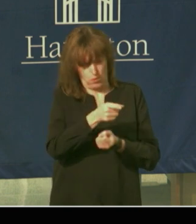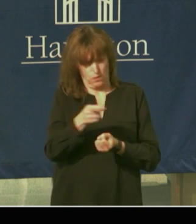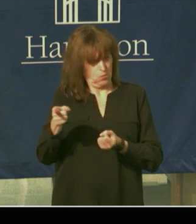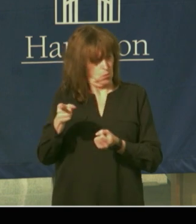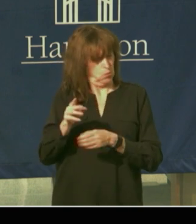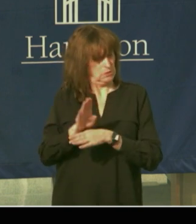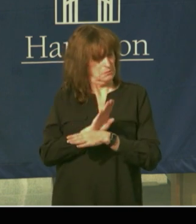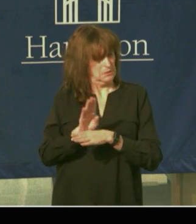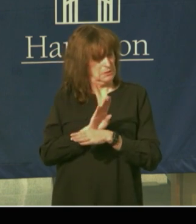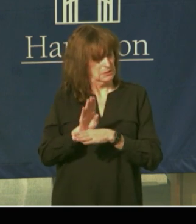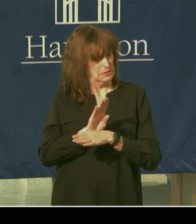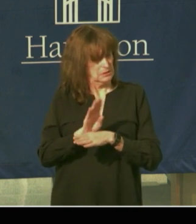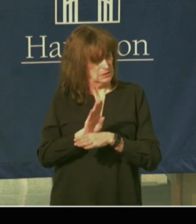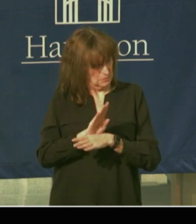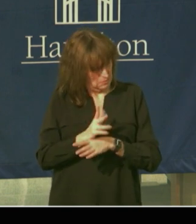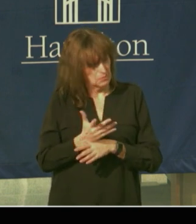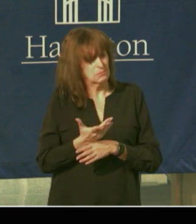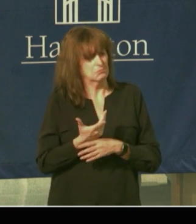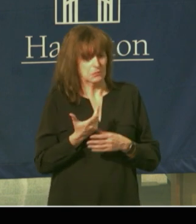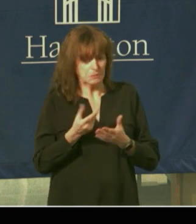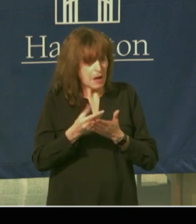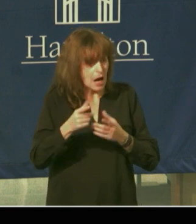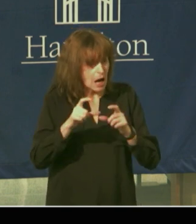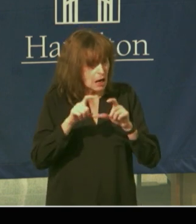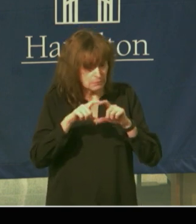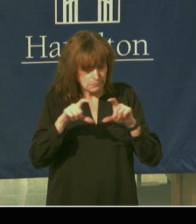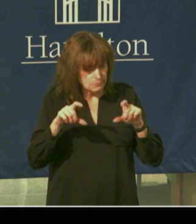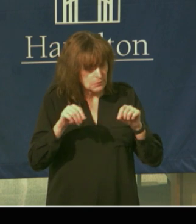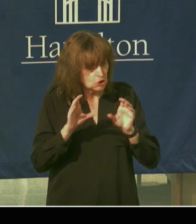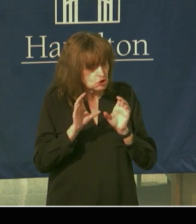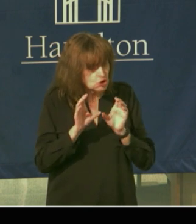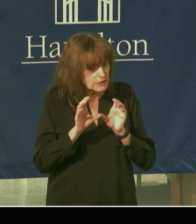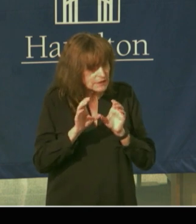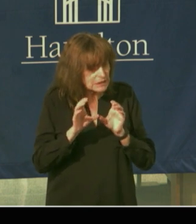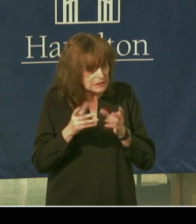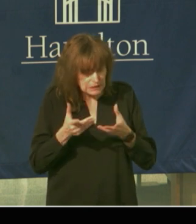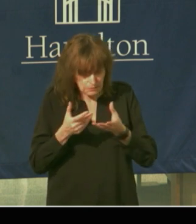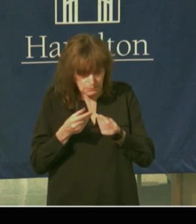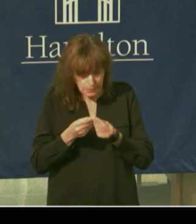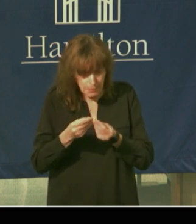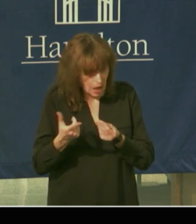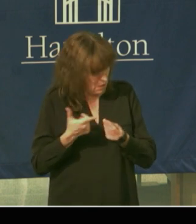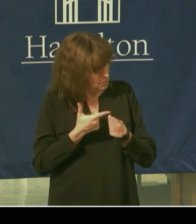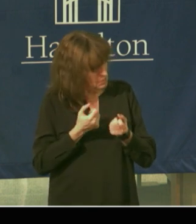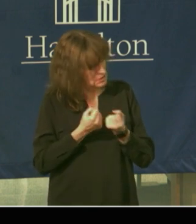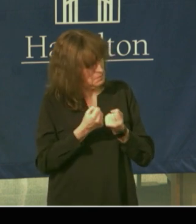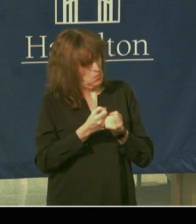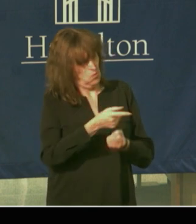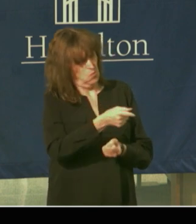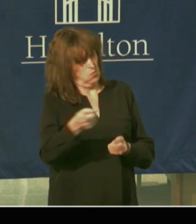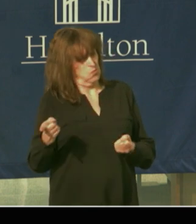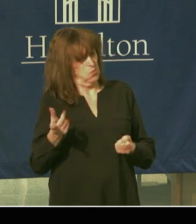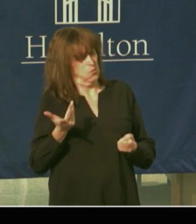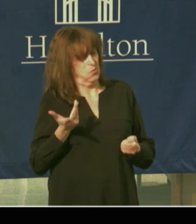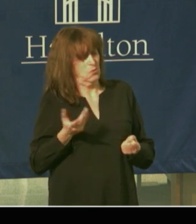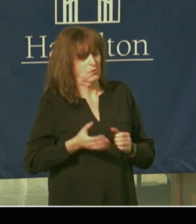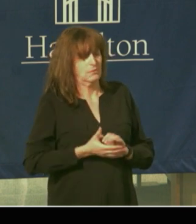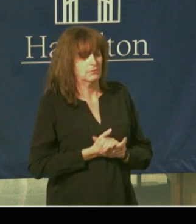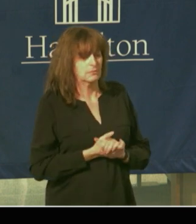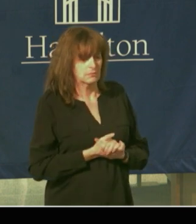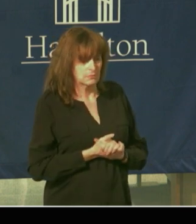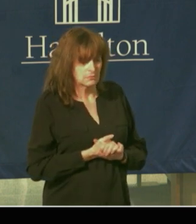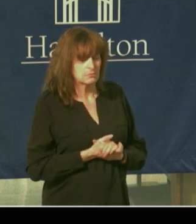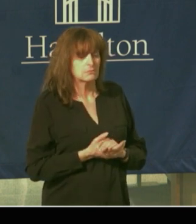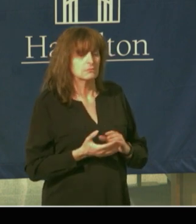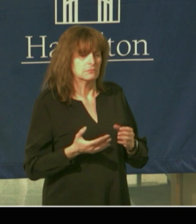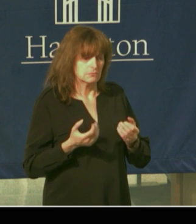think some of those are the localized ideas that can happen for local businesses and future employees. So I